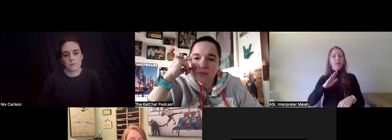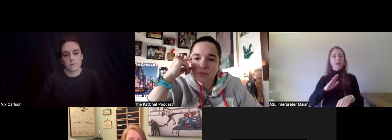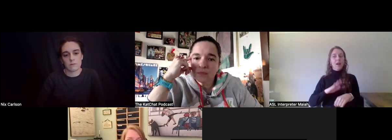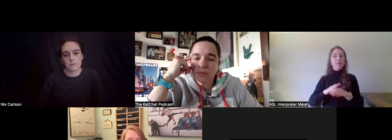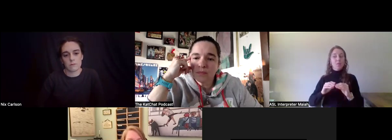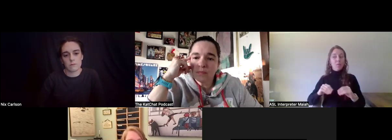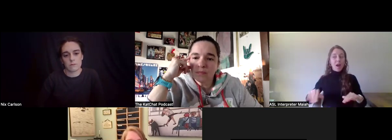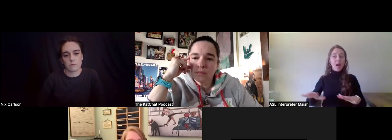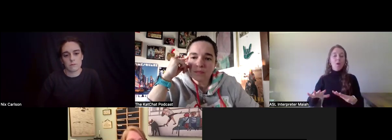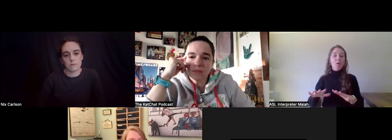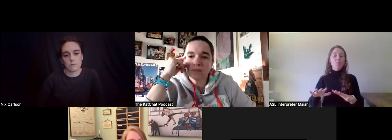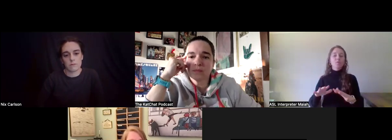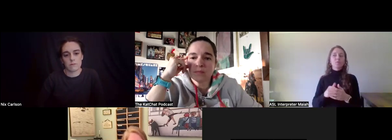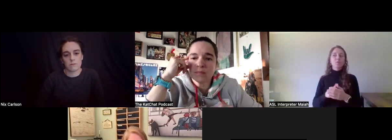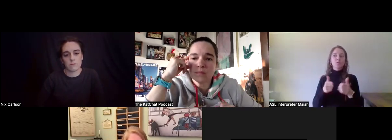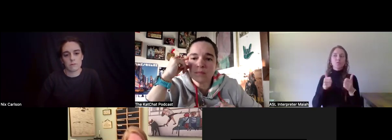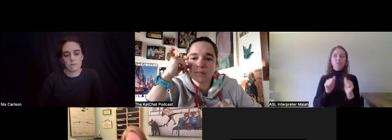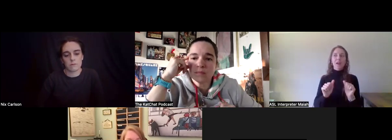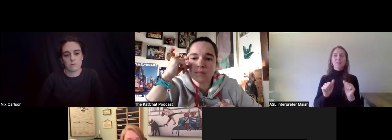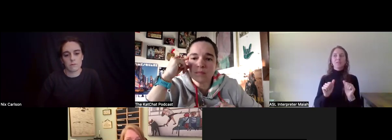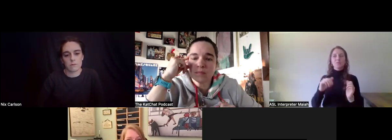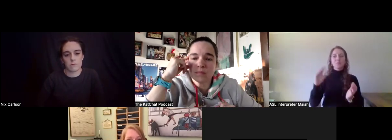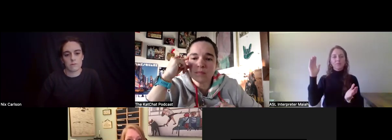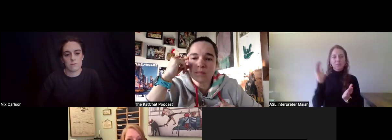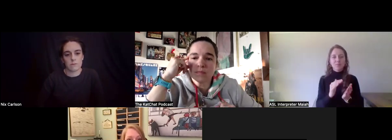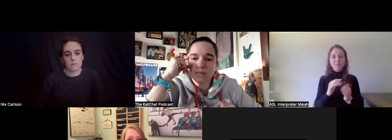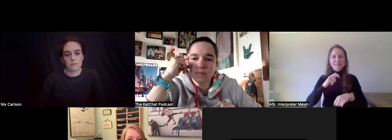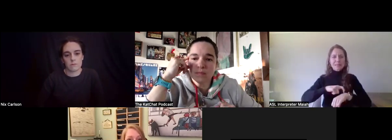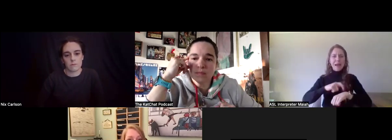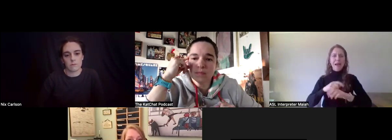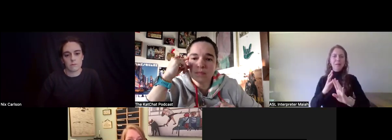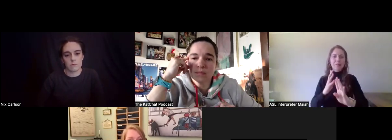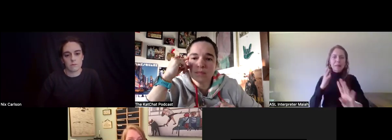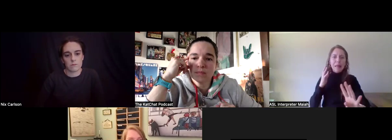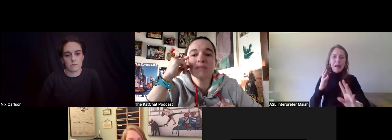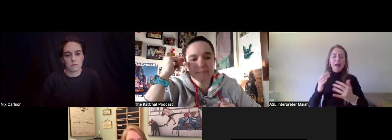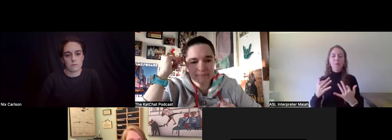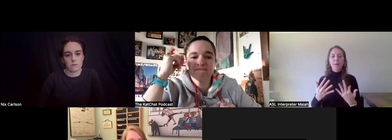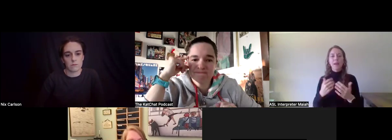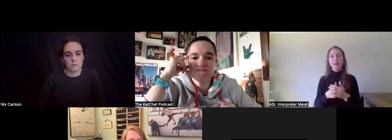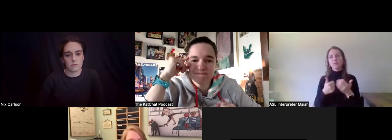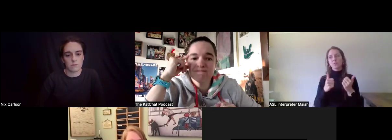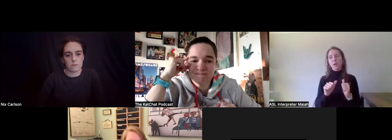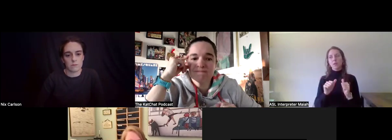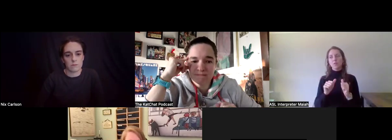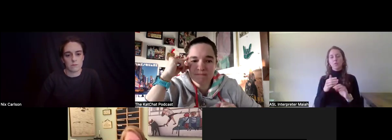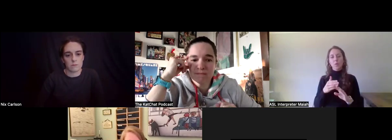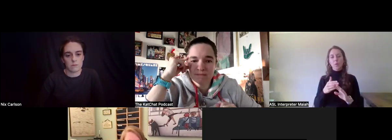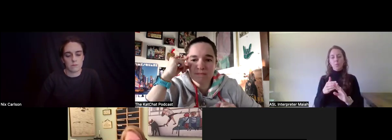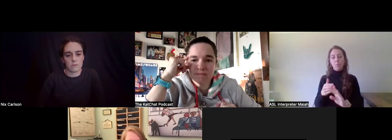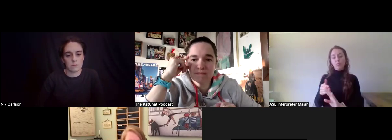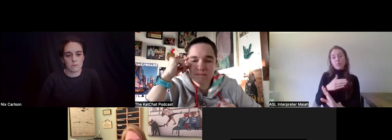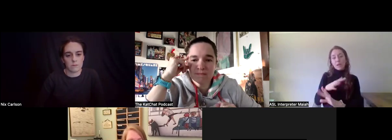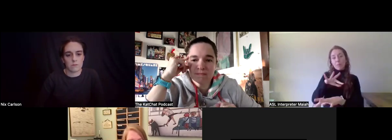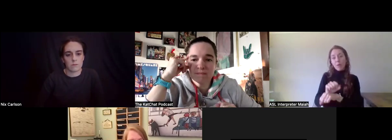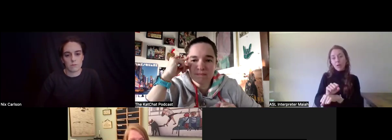of cutting down time in line, being able to pre-book some of the experiences, right? So